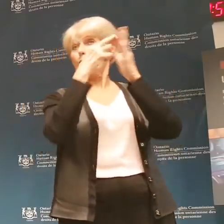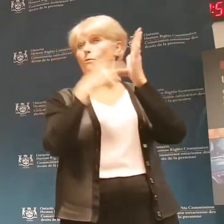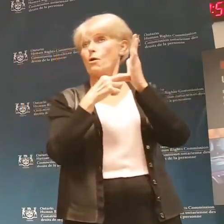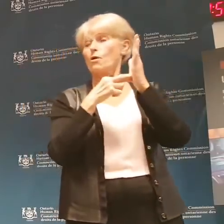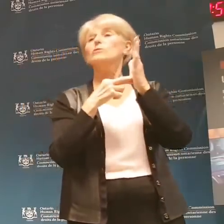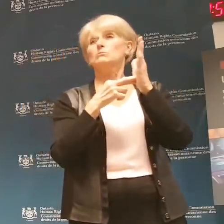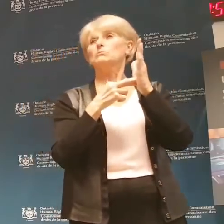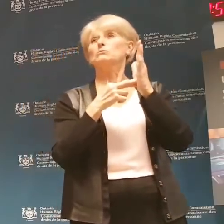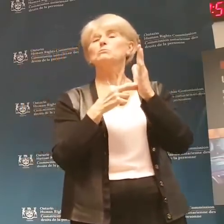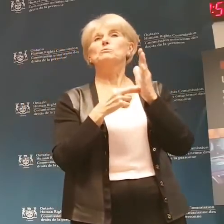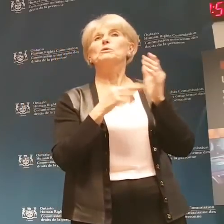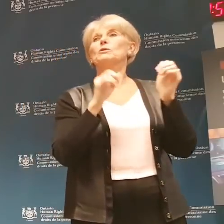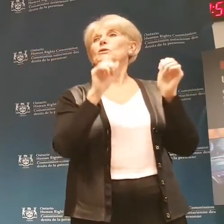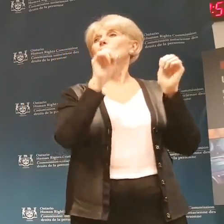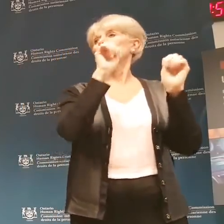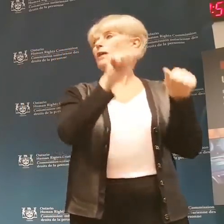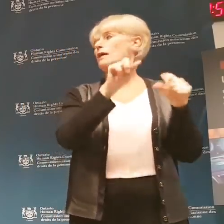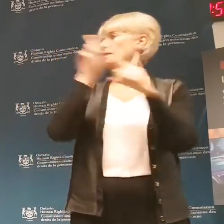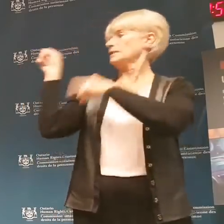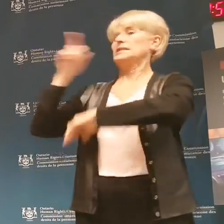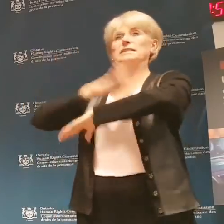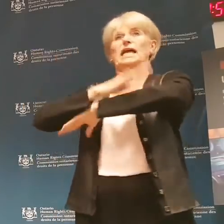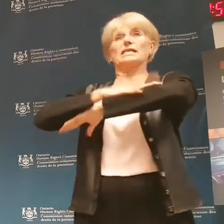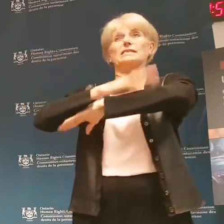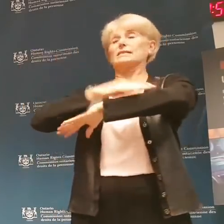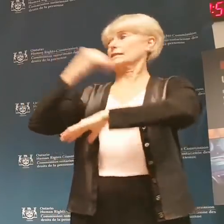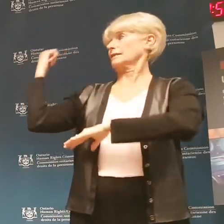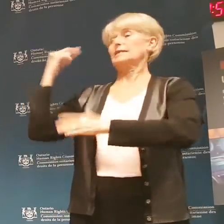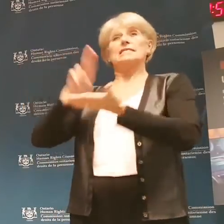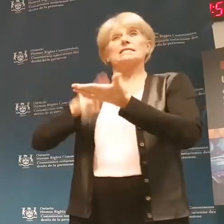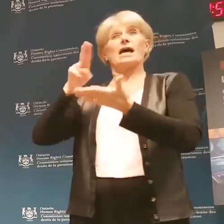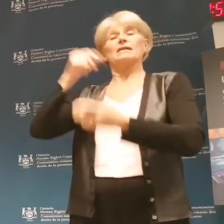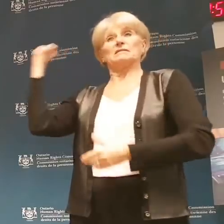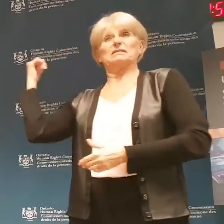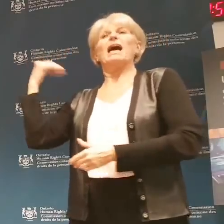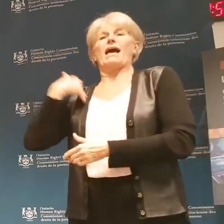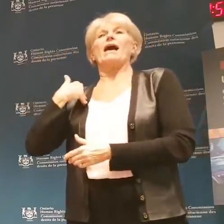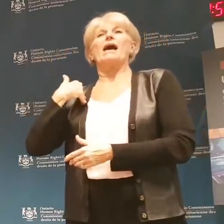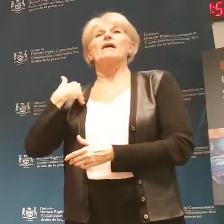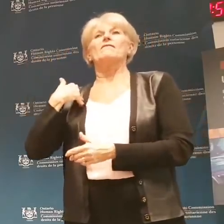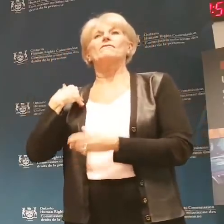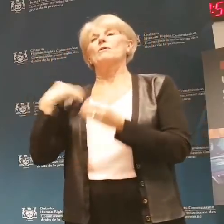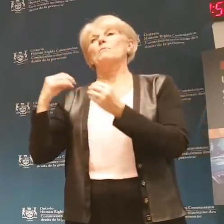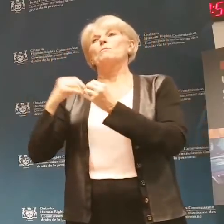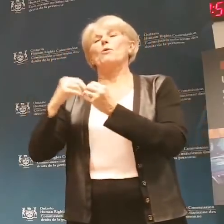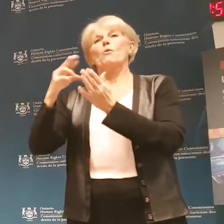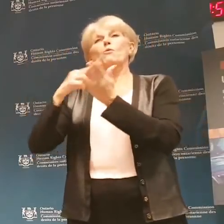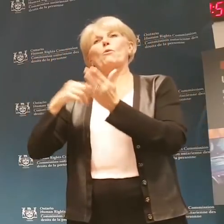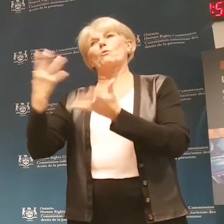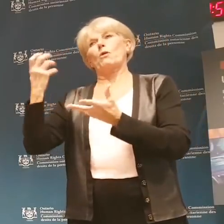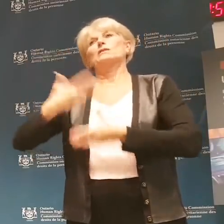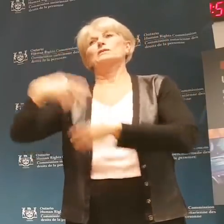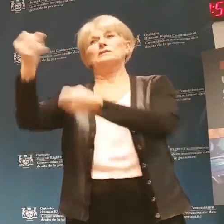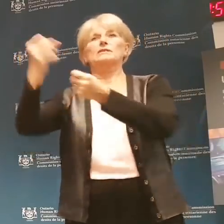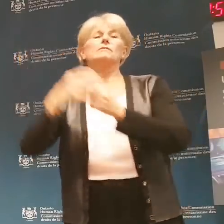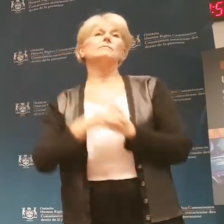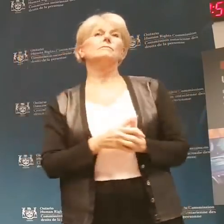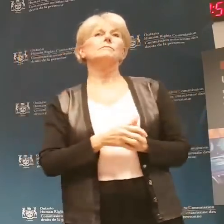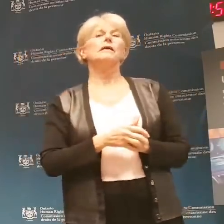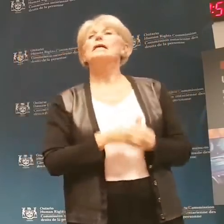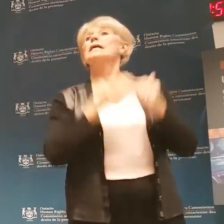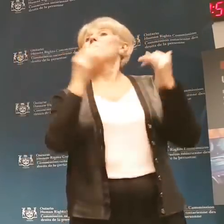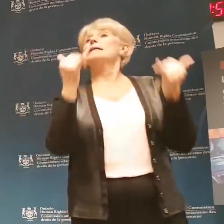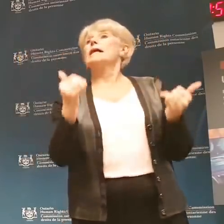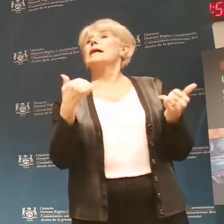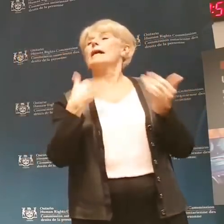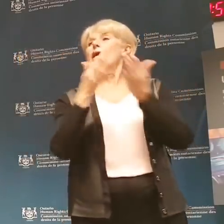you can check in at the desk that you signed in at, and we have more reports for you there. I now